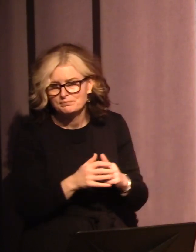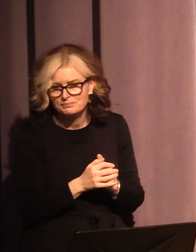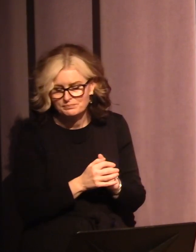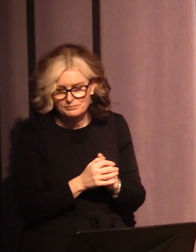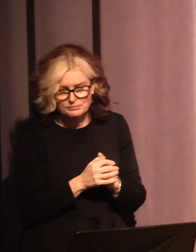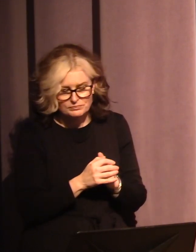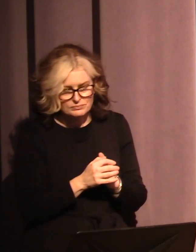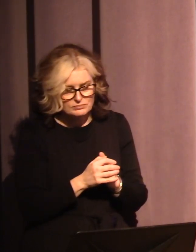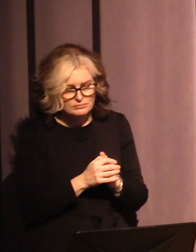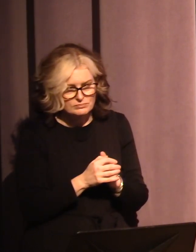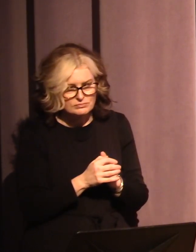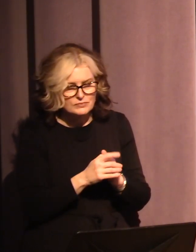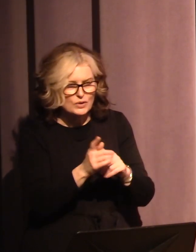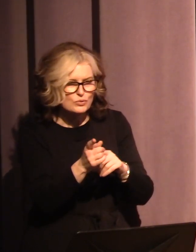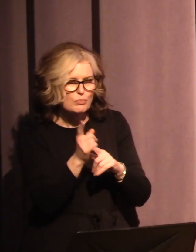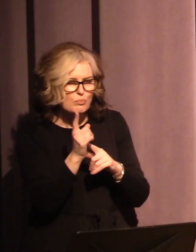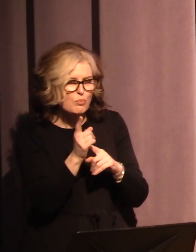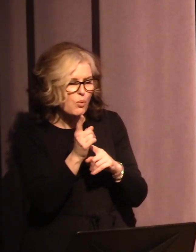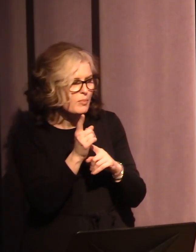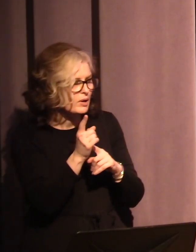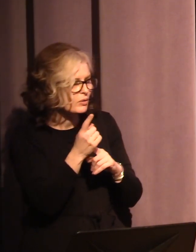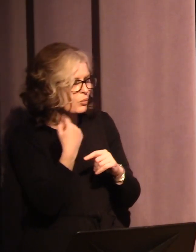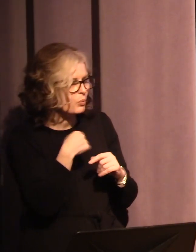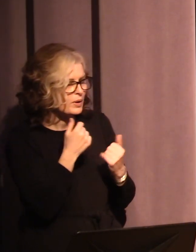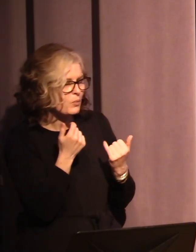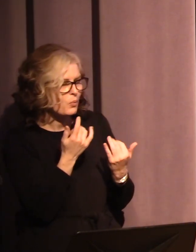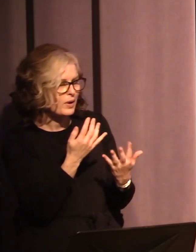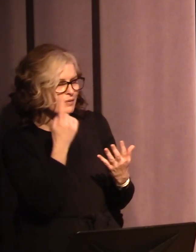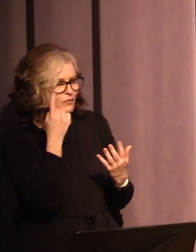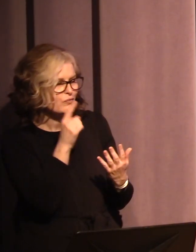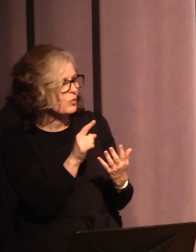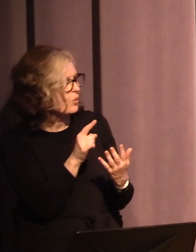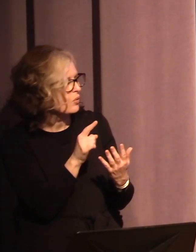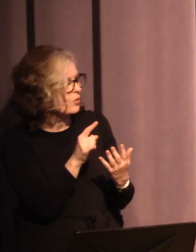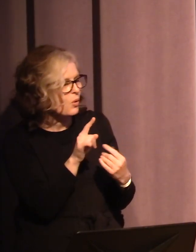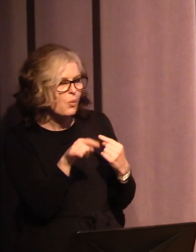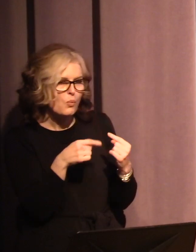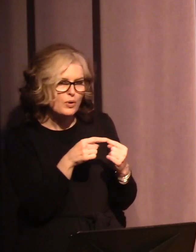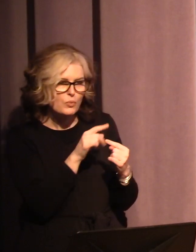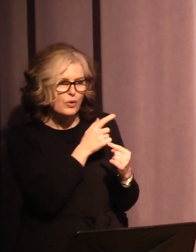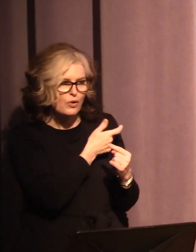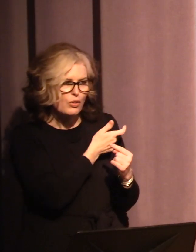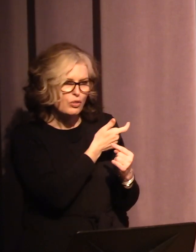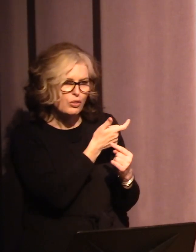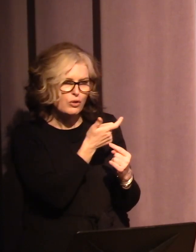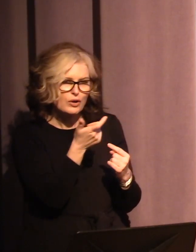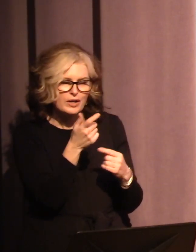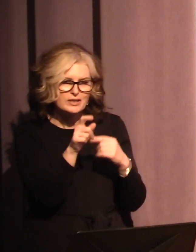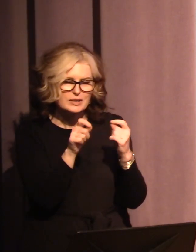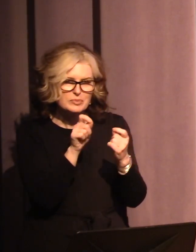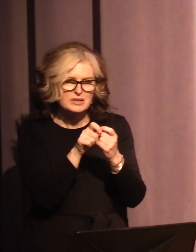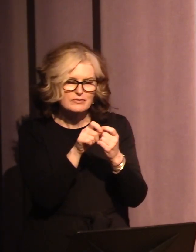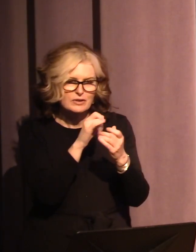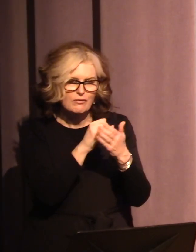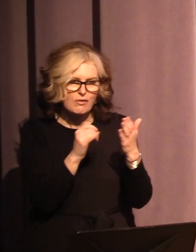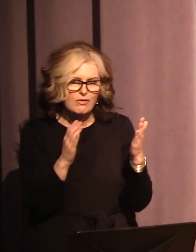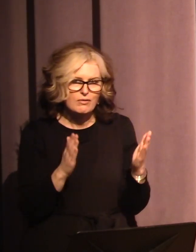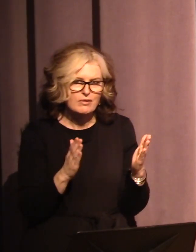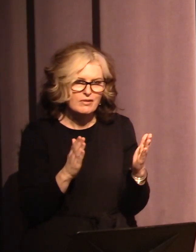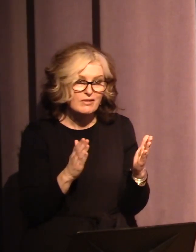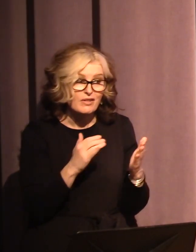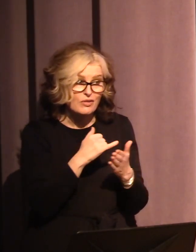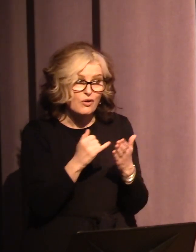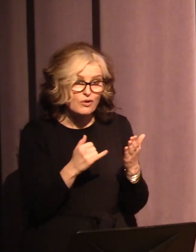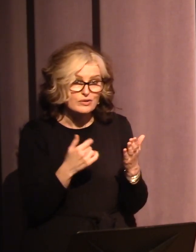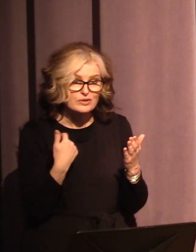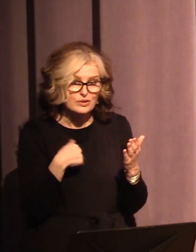There is a moment that I think we all wait for when we are looking for certain kinds of artists. And the artist